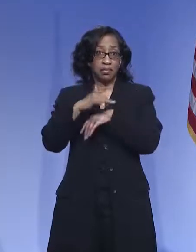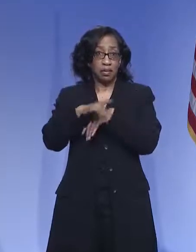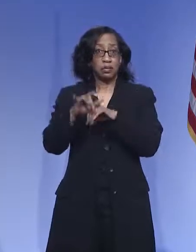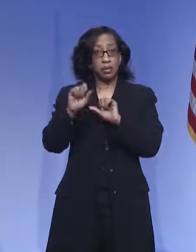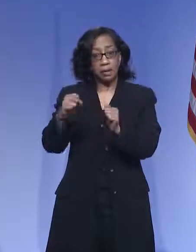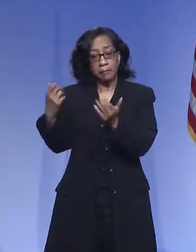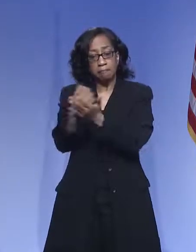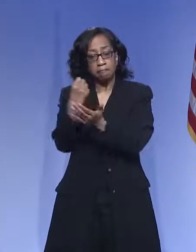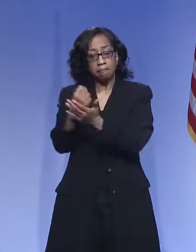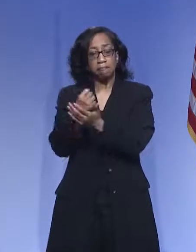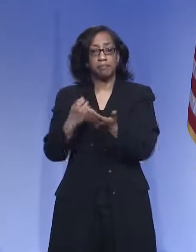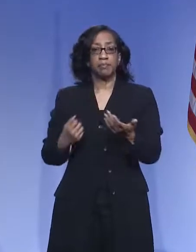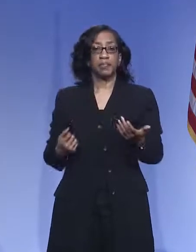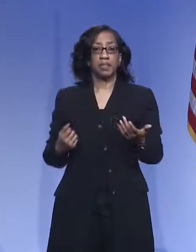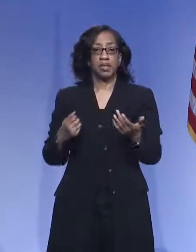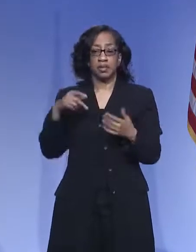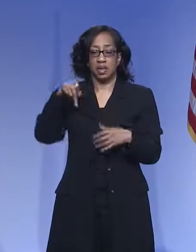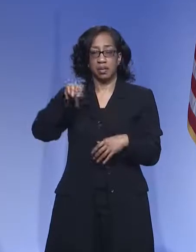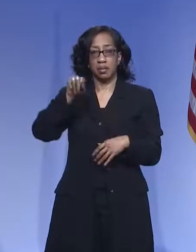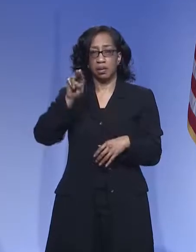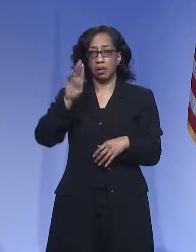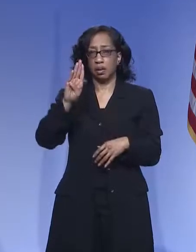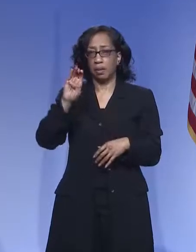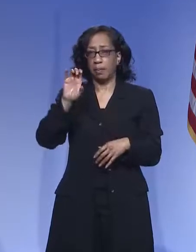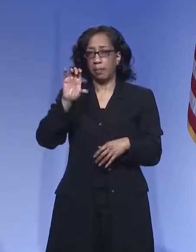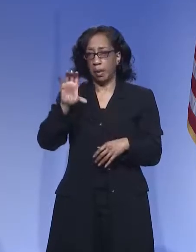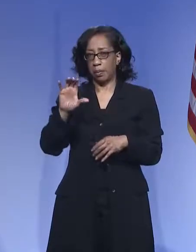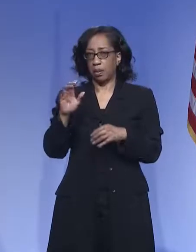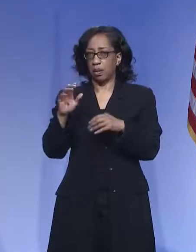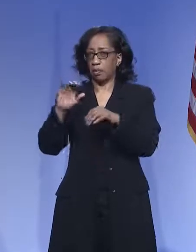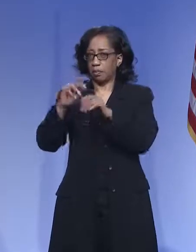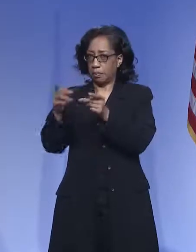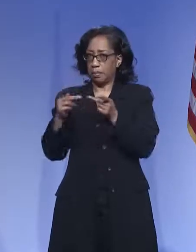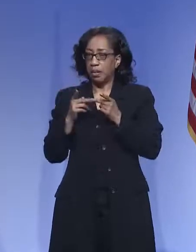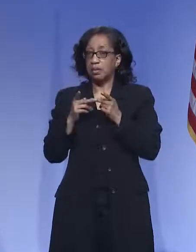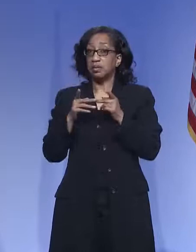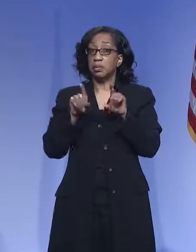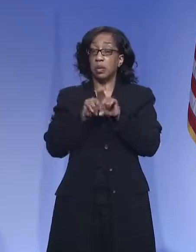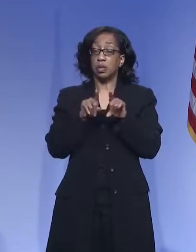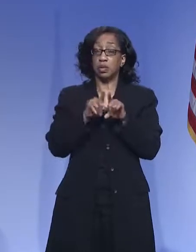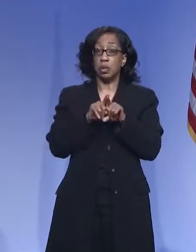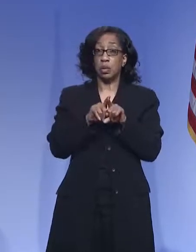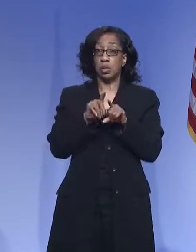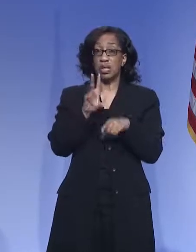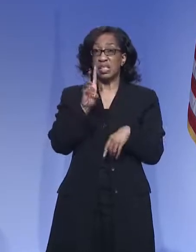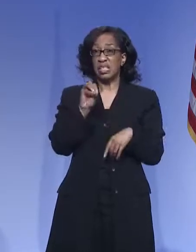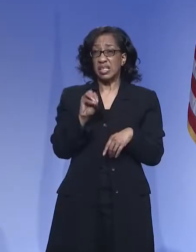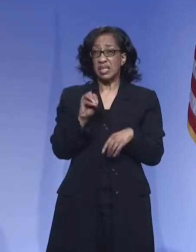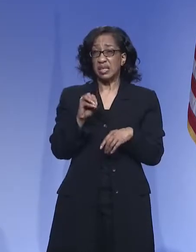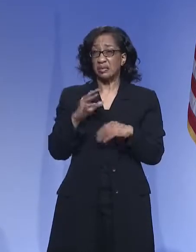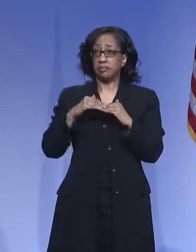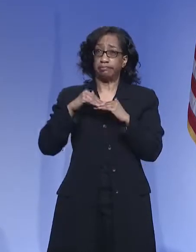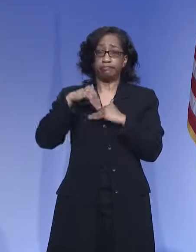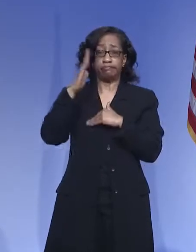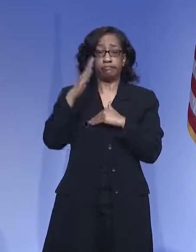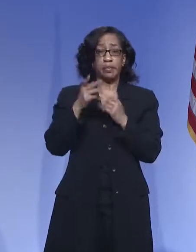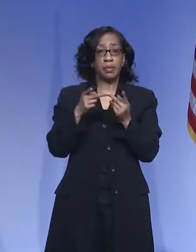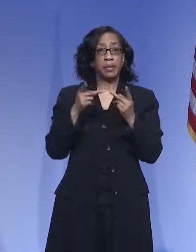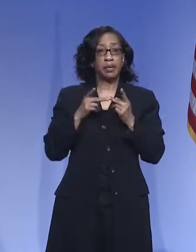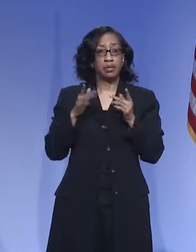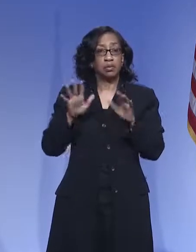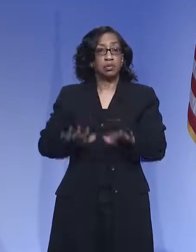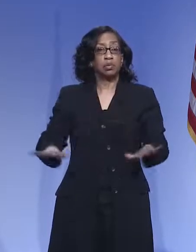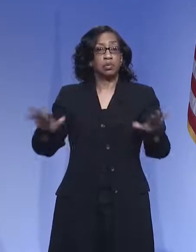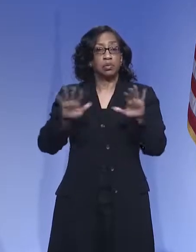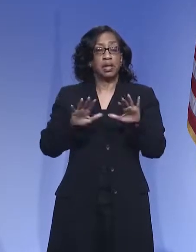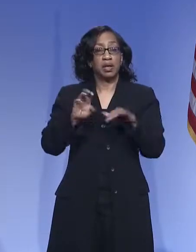that people are finding it easy to reach out to the 60-plus locations that we have around